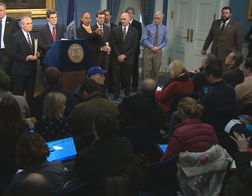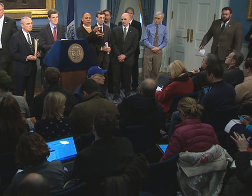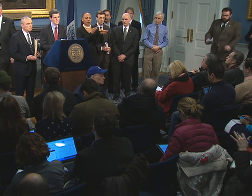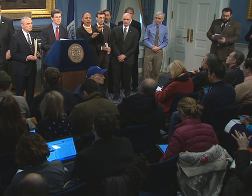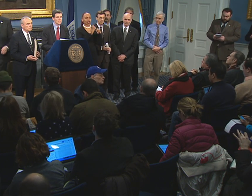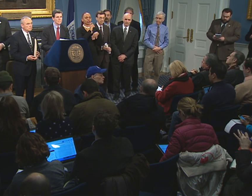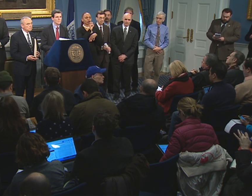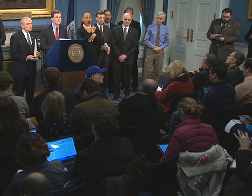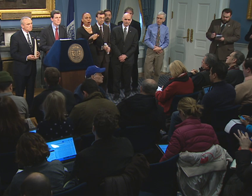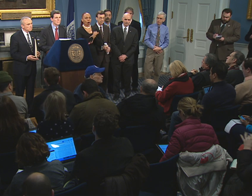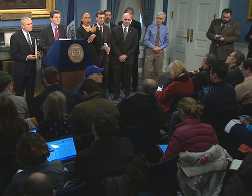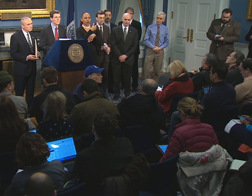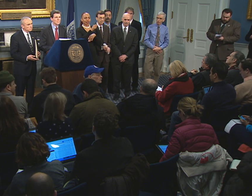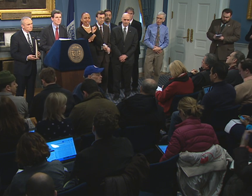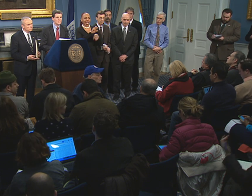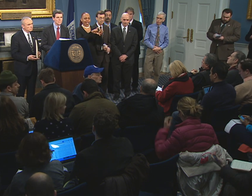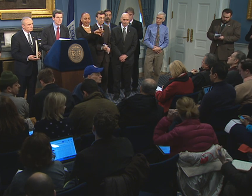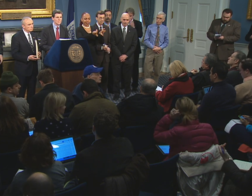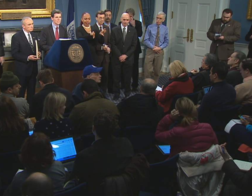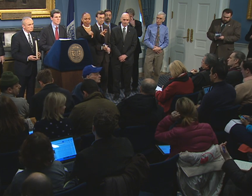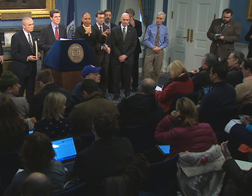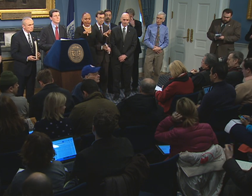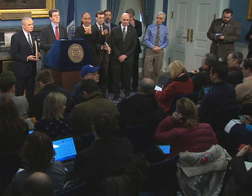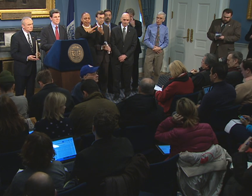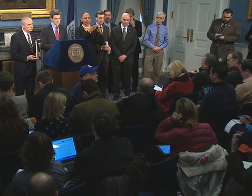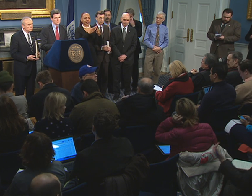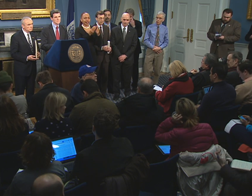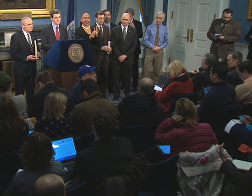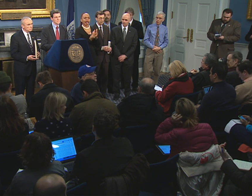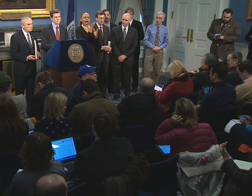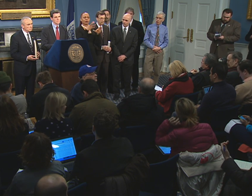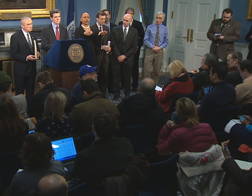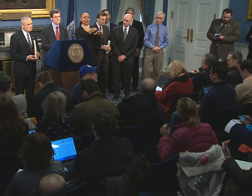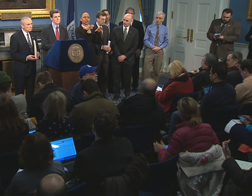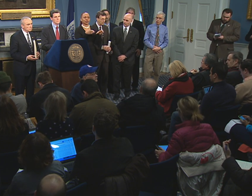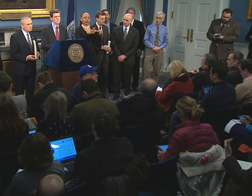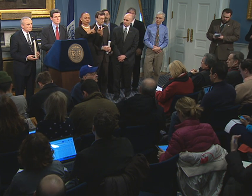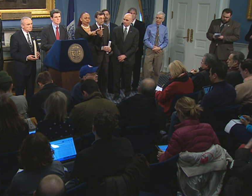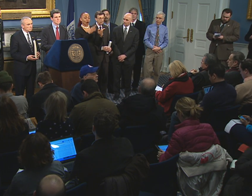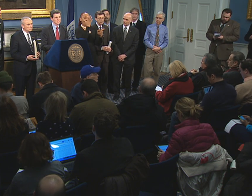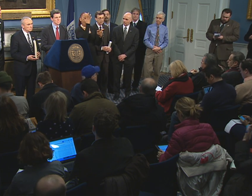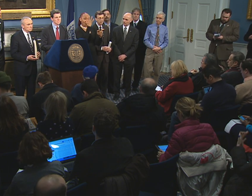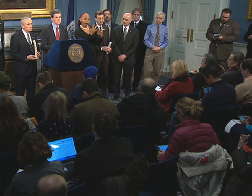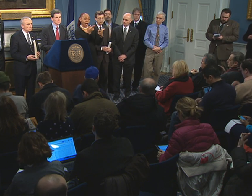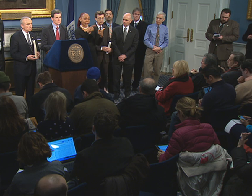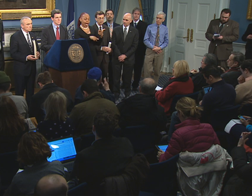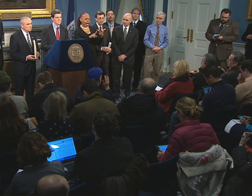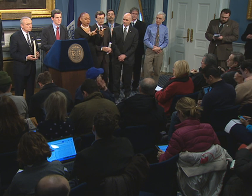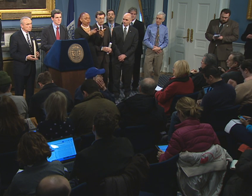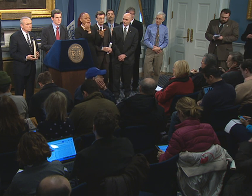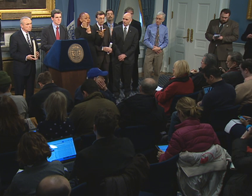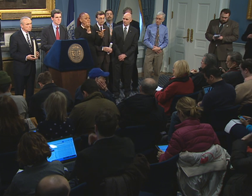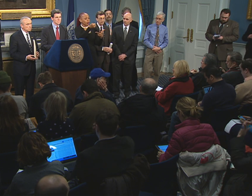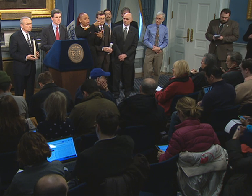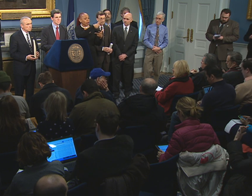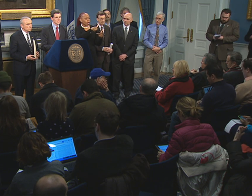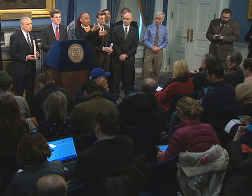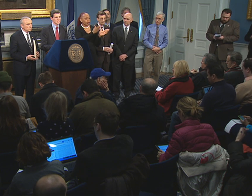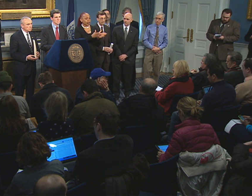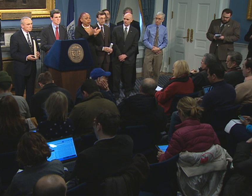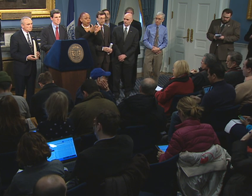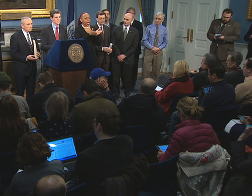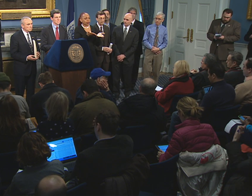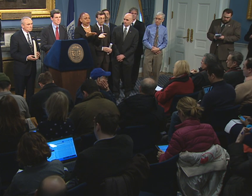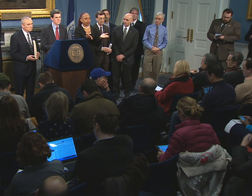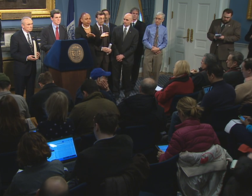the city and how much you do in a given year, why that's done, and if there are any plans to sort of speed